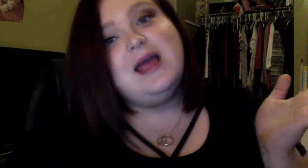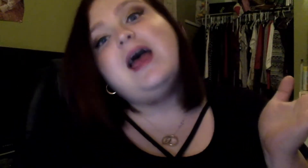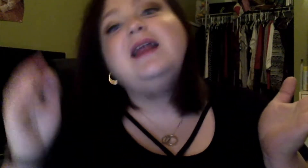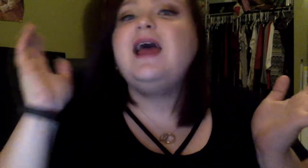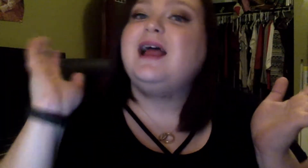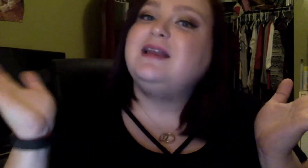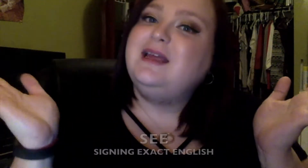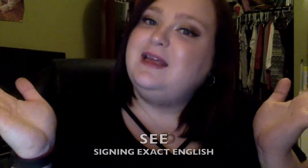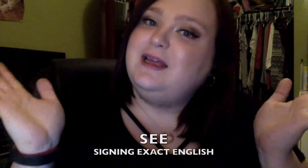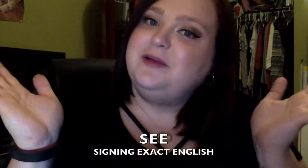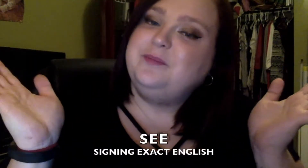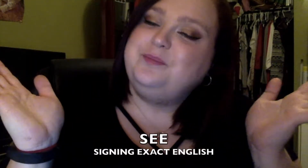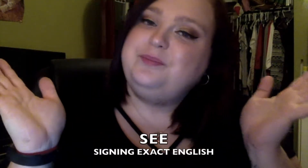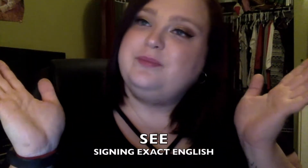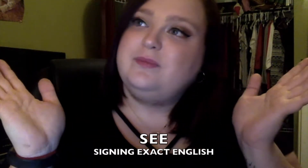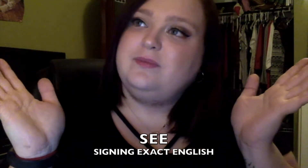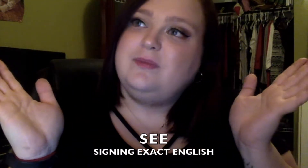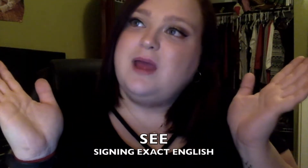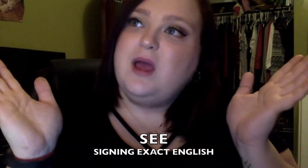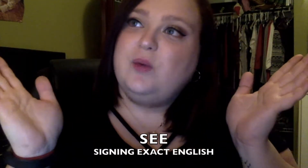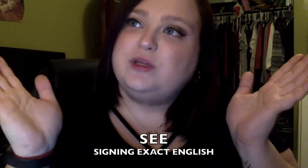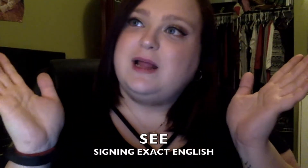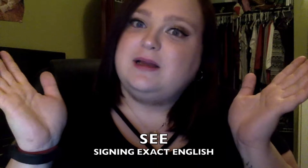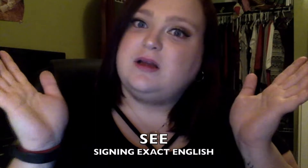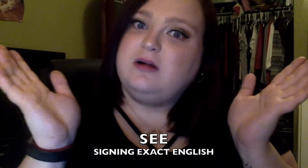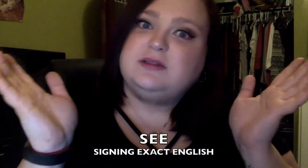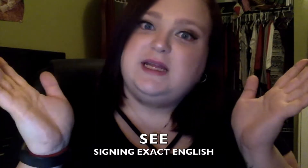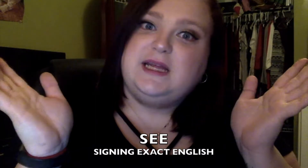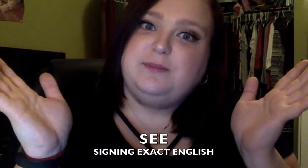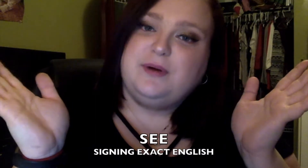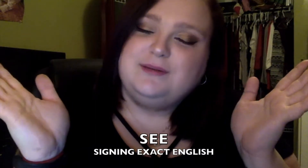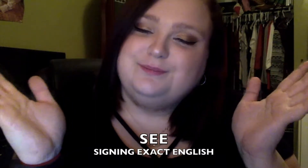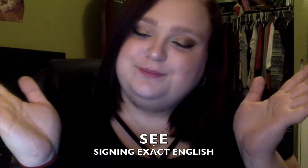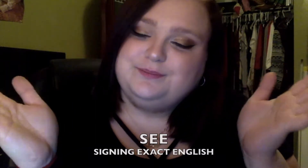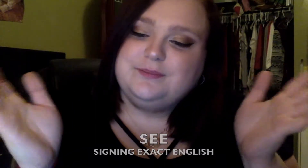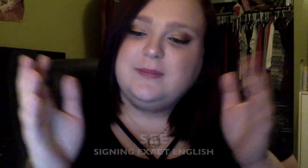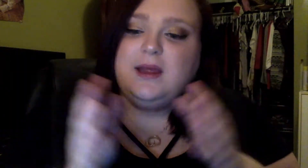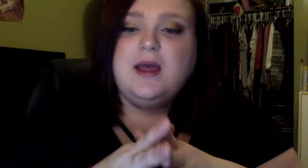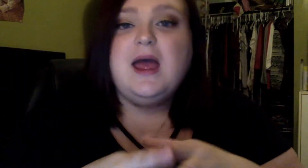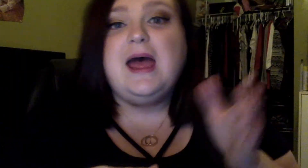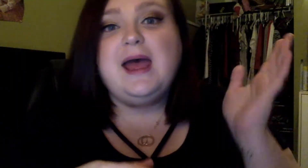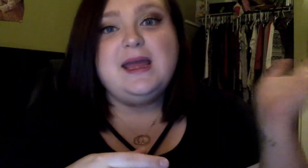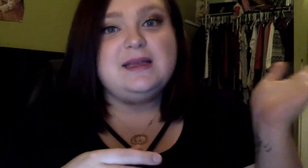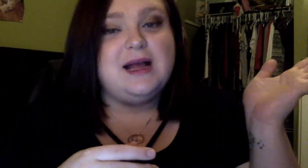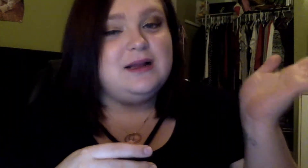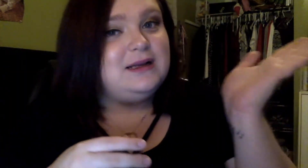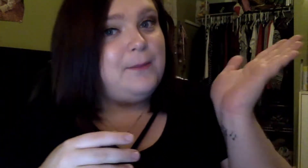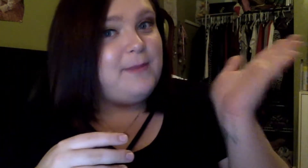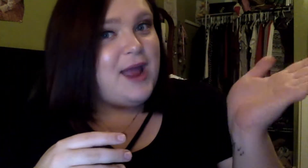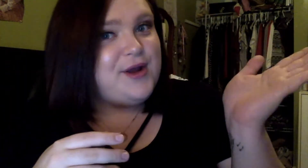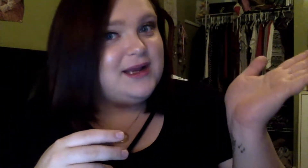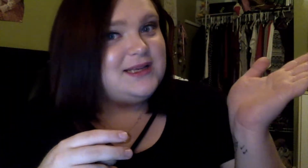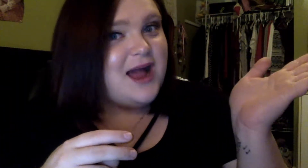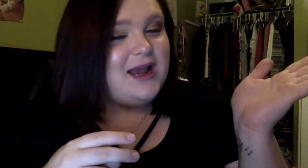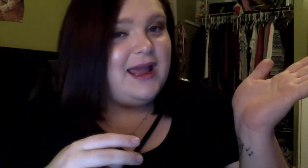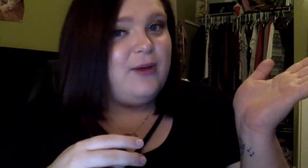and SEE, which I like to call CE, but ASL is American Sign